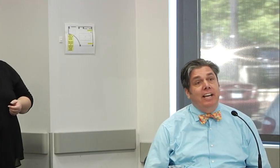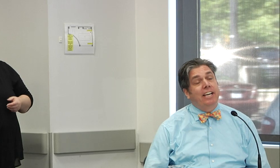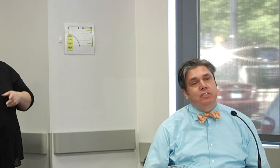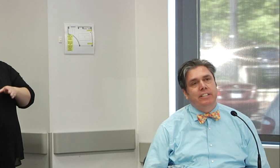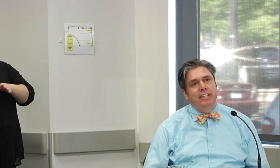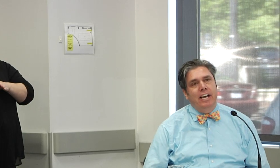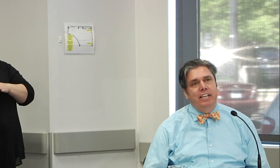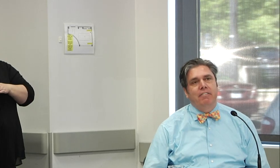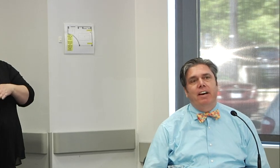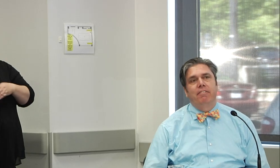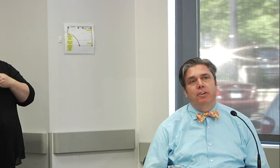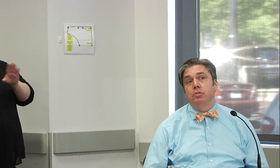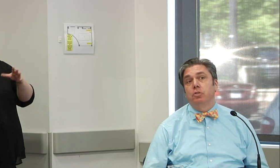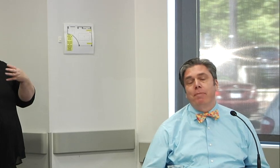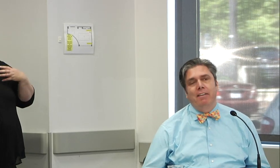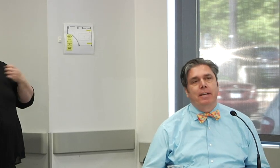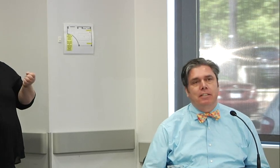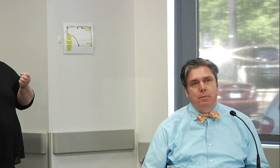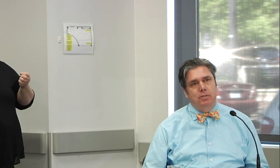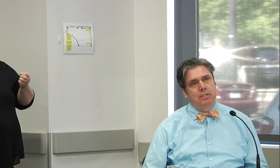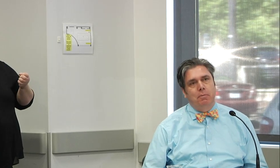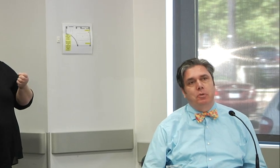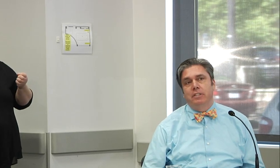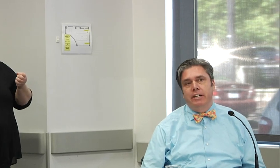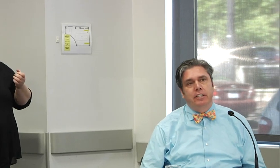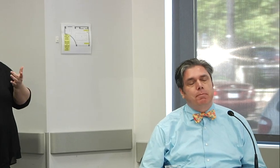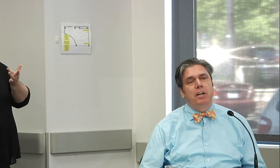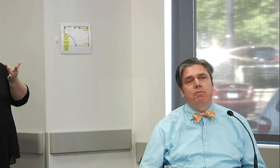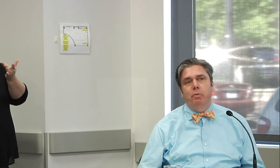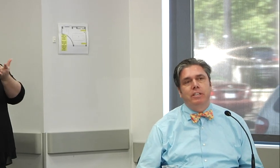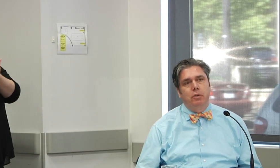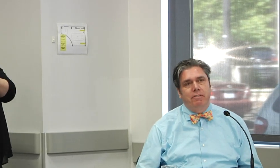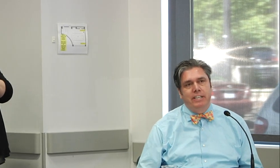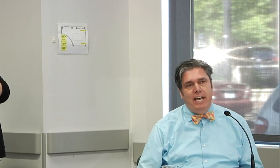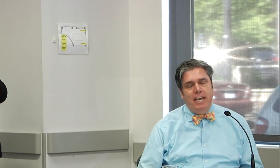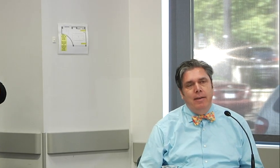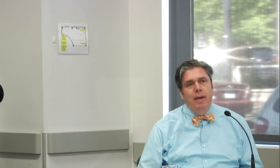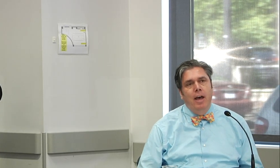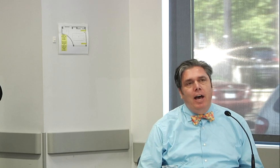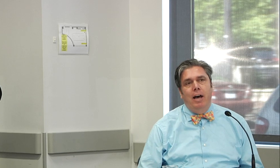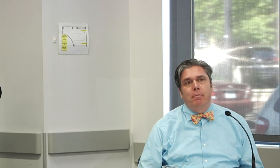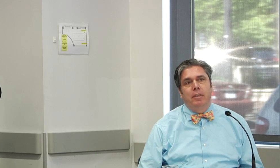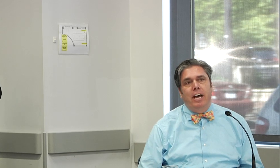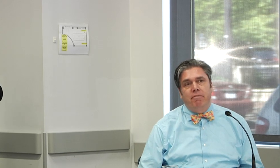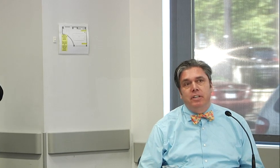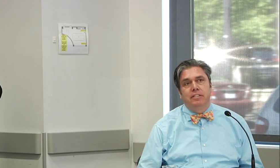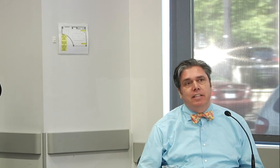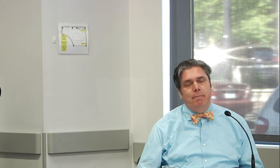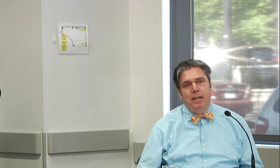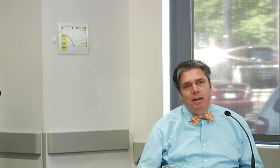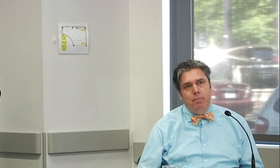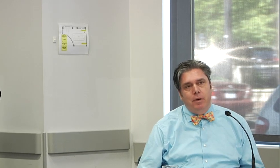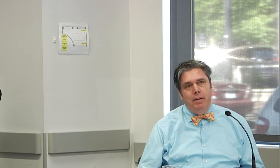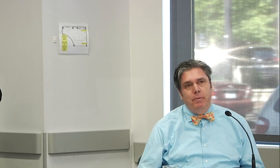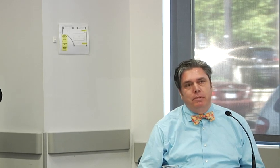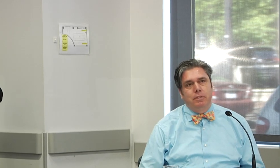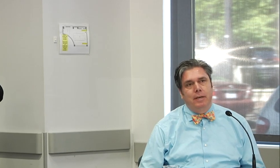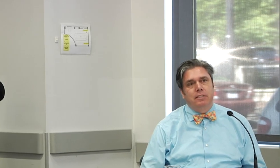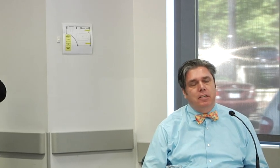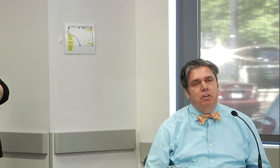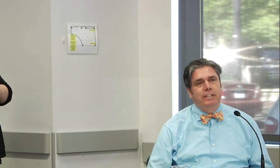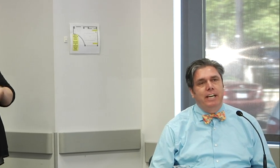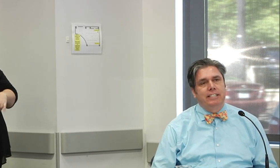contact tracing, identify folks who may have been exposed to someone who's ill is part of what we do every day. The effort is stepping up in